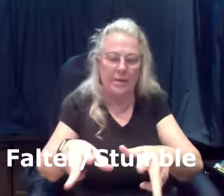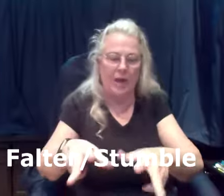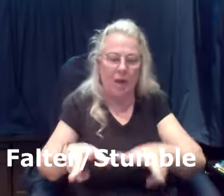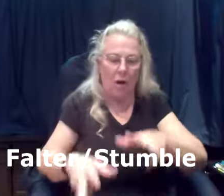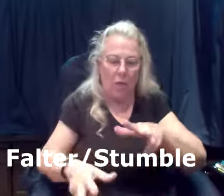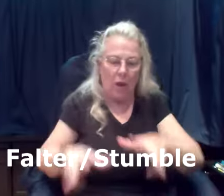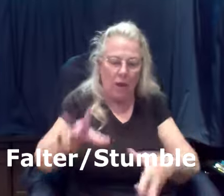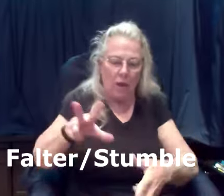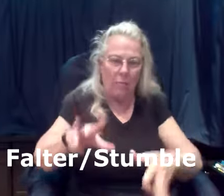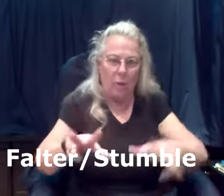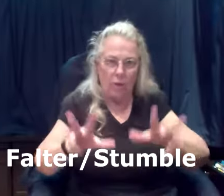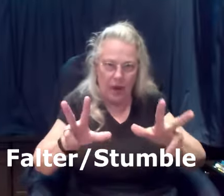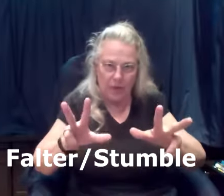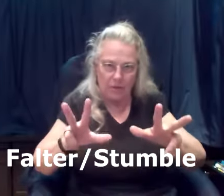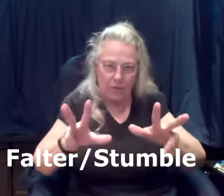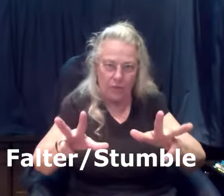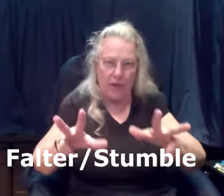go. Both hands, three.